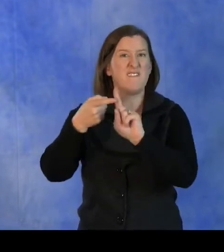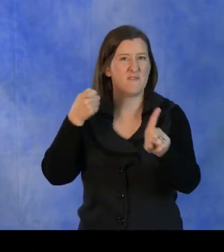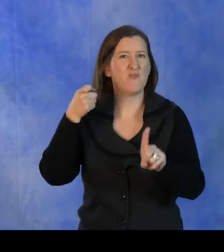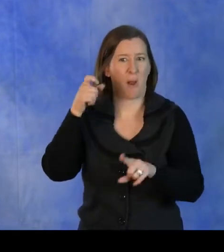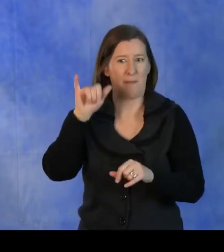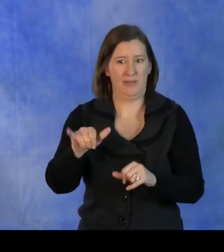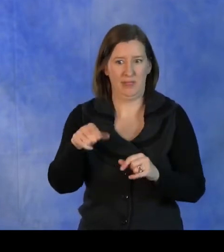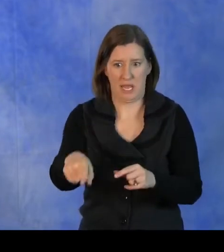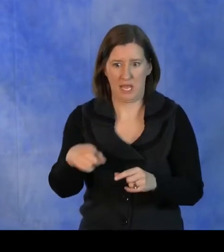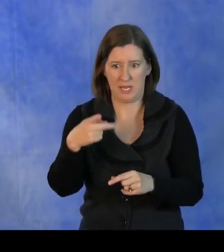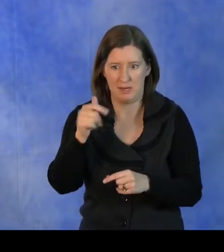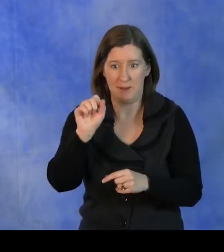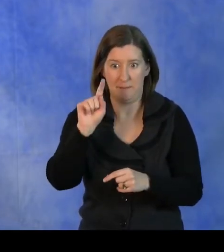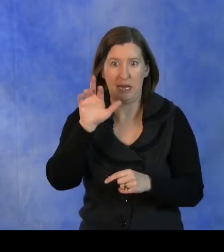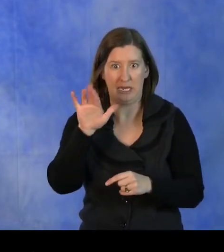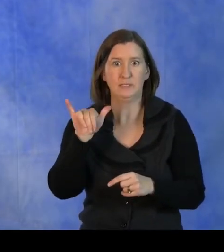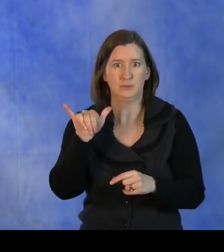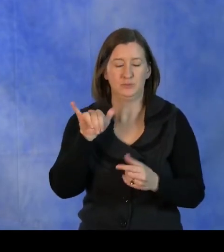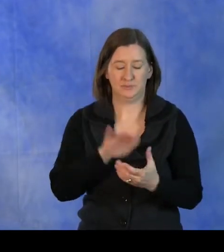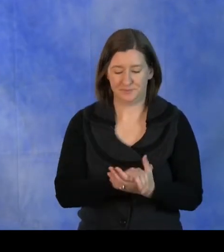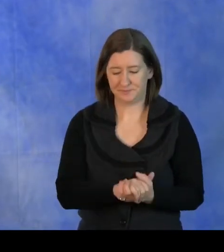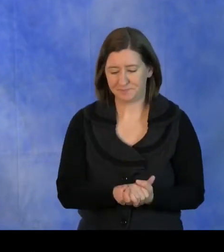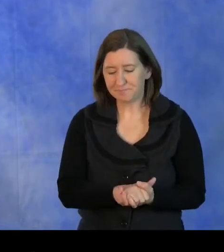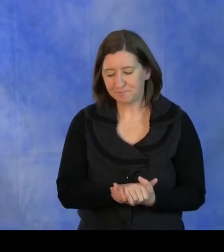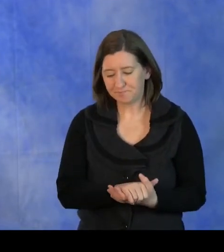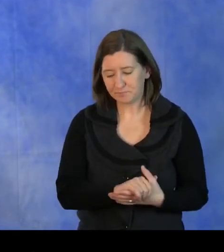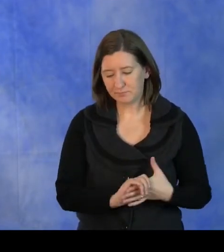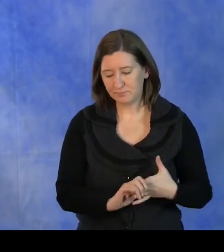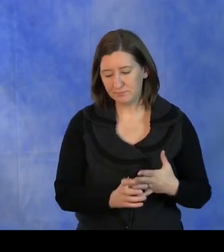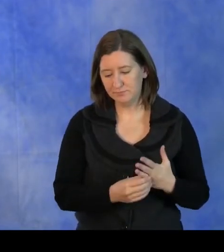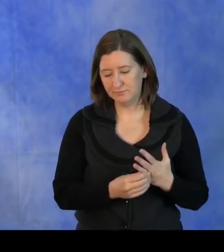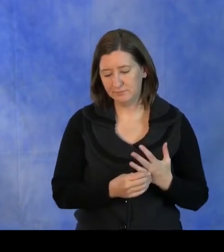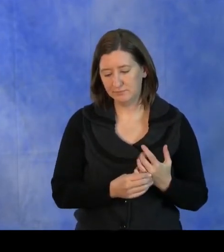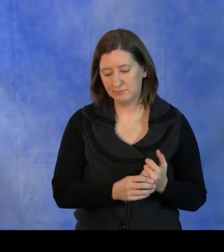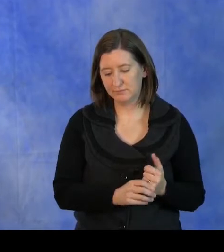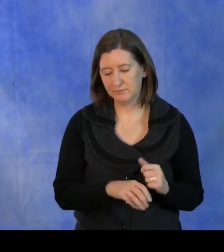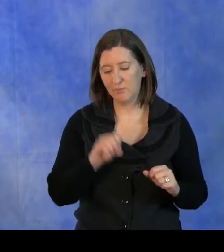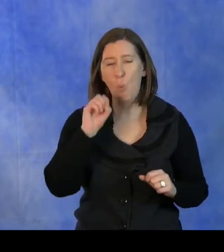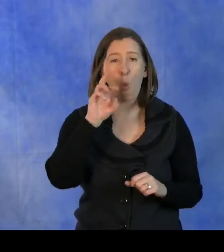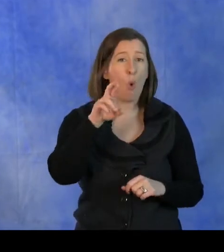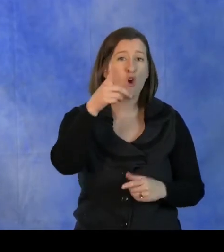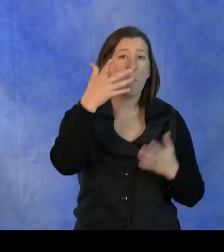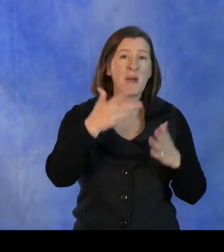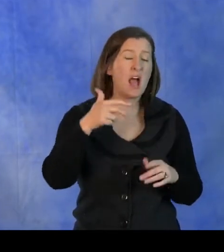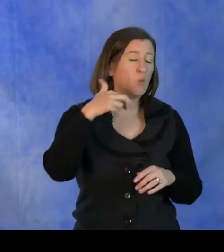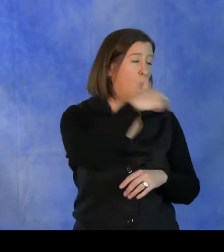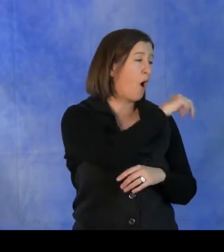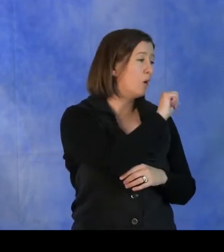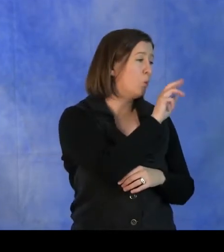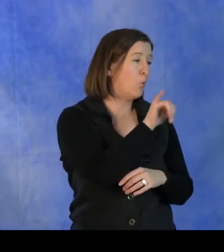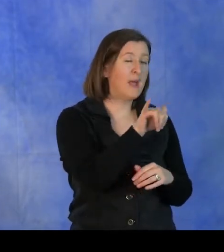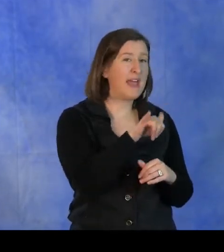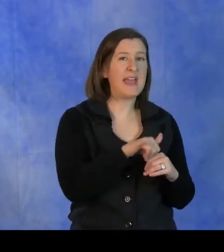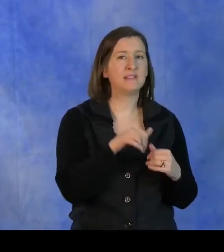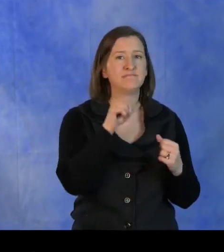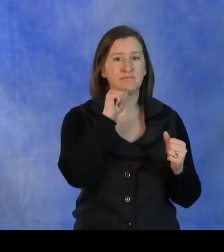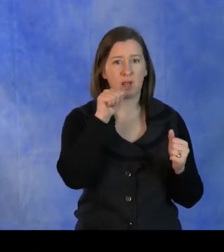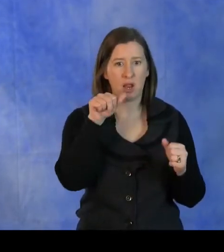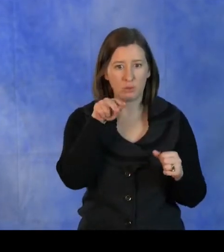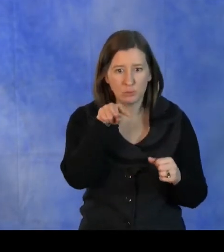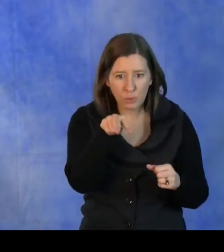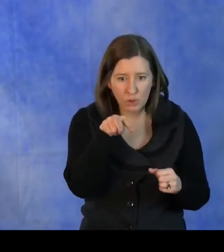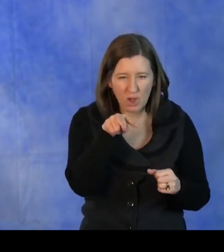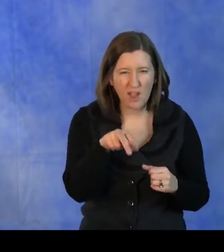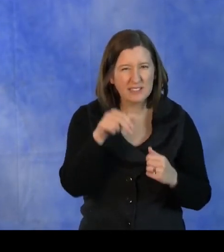like something to try and distract yourself, what you're going to do later so you're not thinking about the pastry. Or maybe you'll just